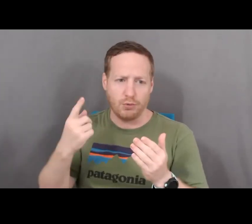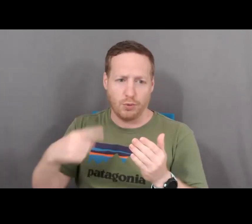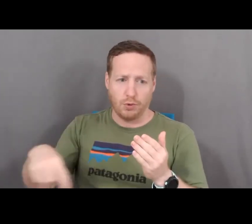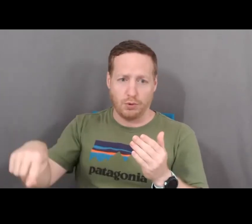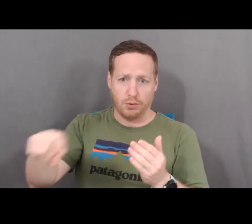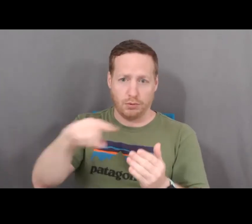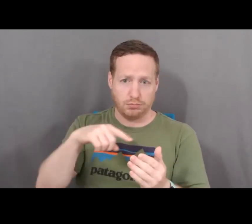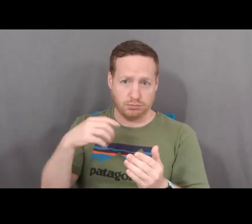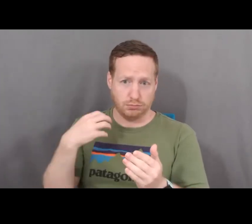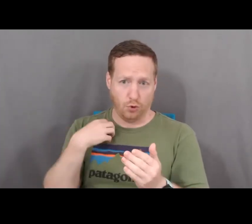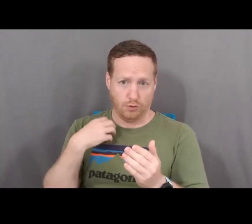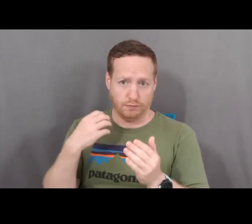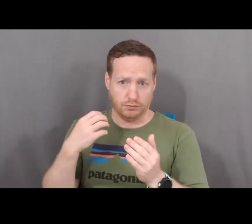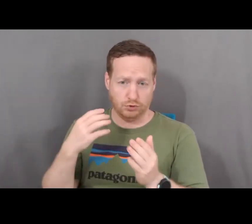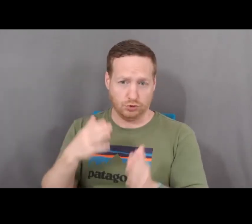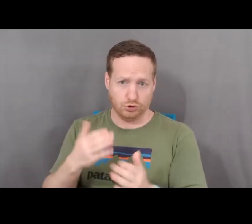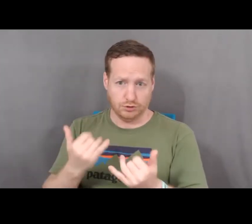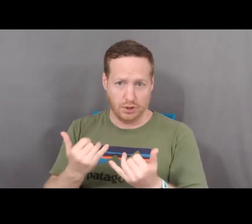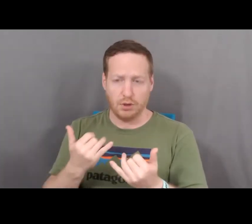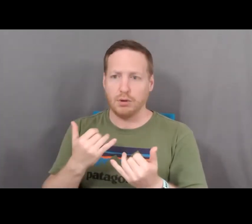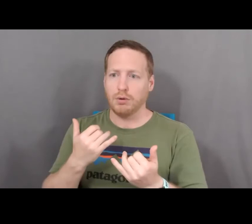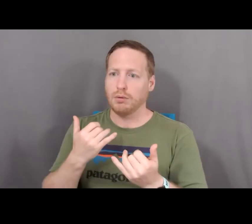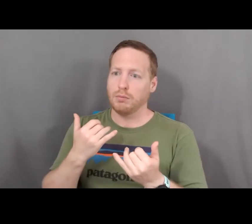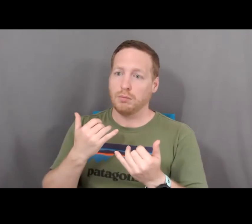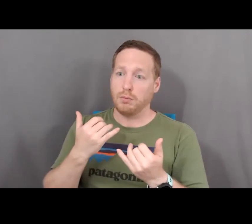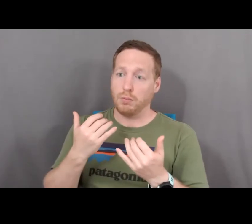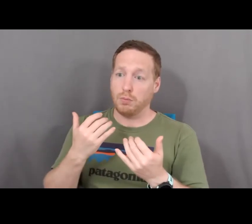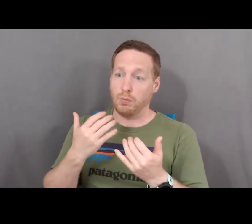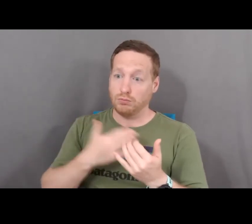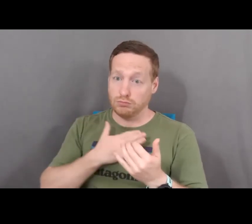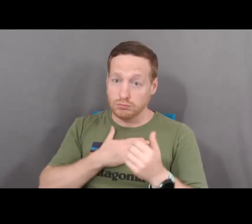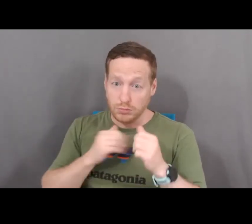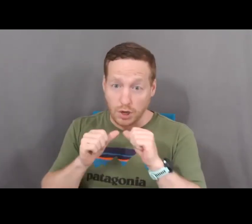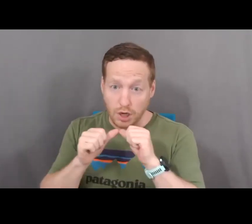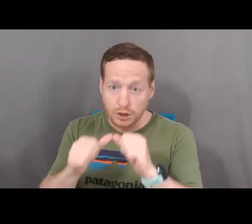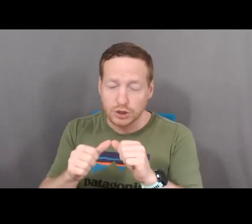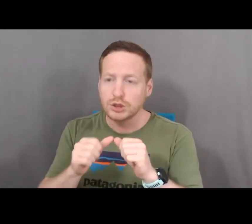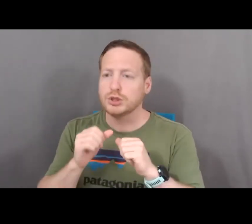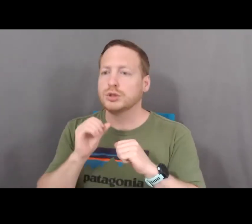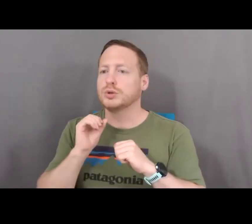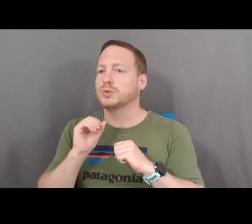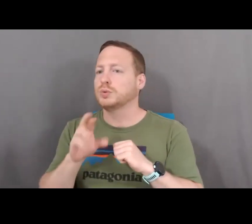I'm open to anyone here who, any of the officers, if they're willing to